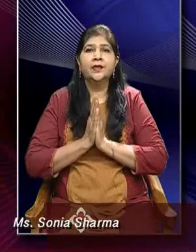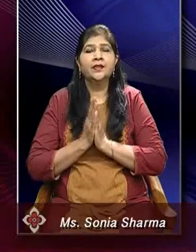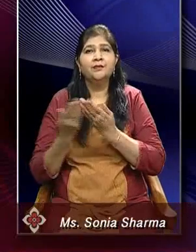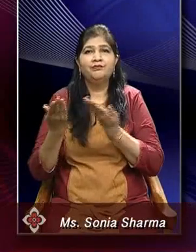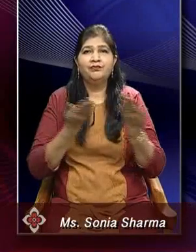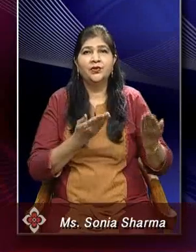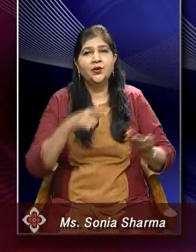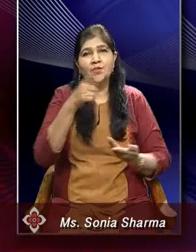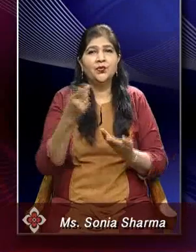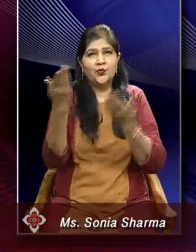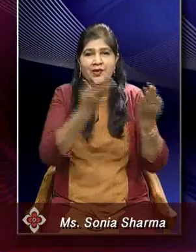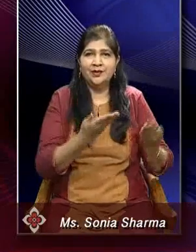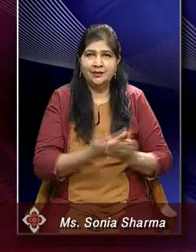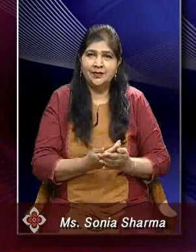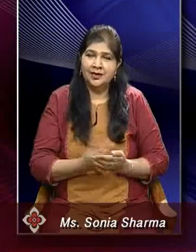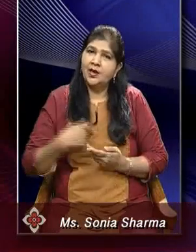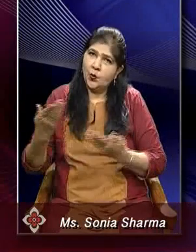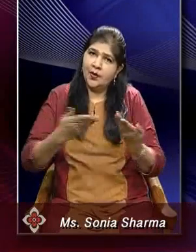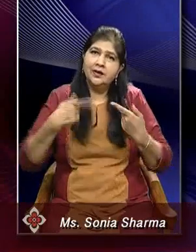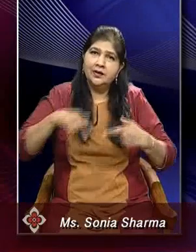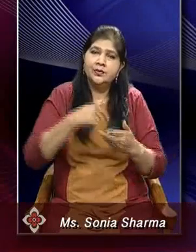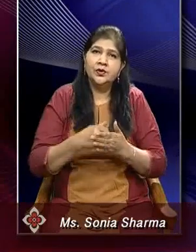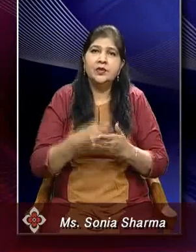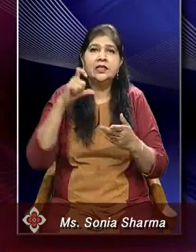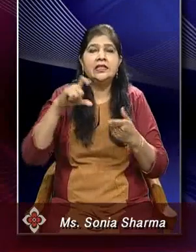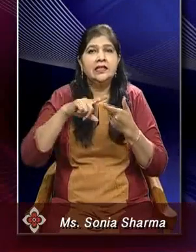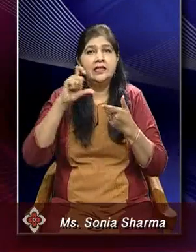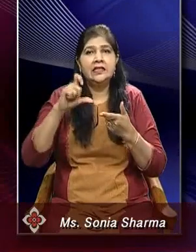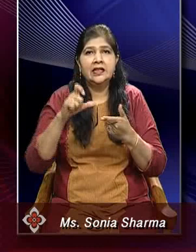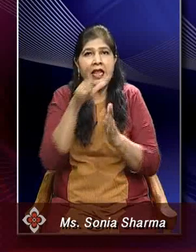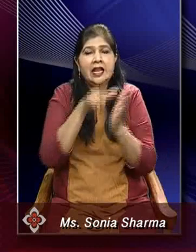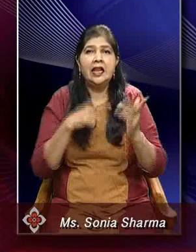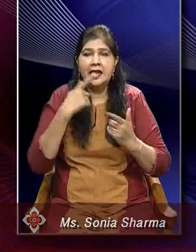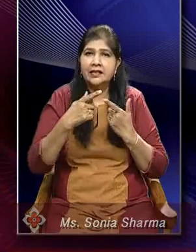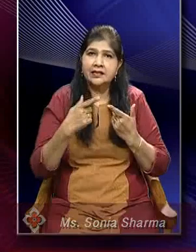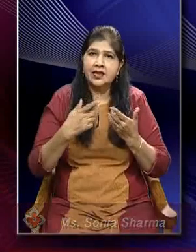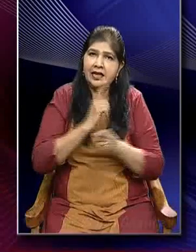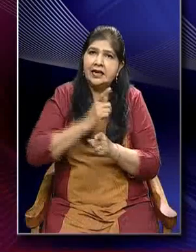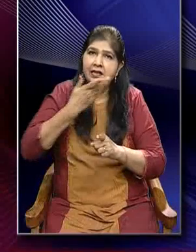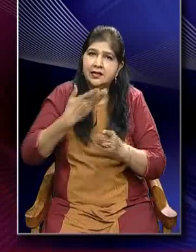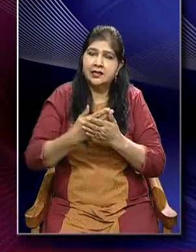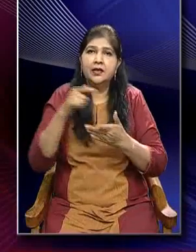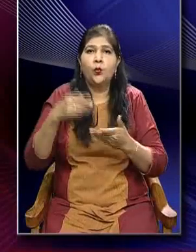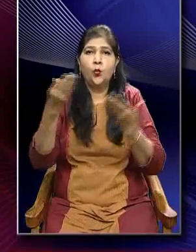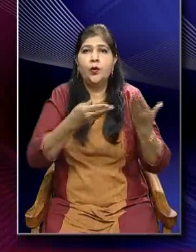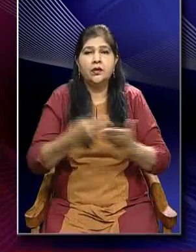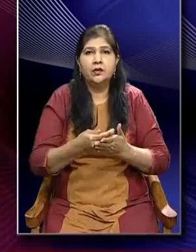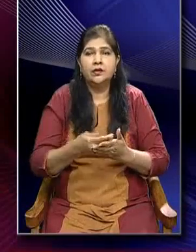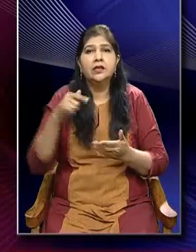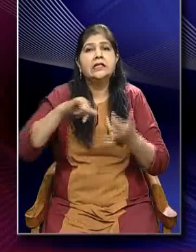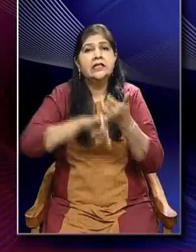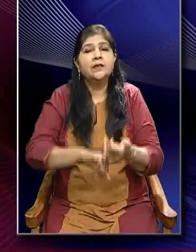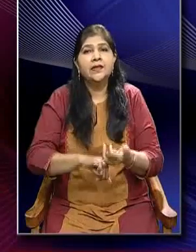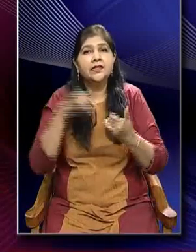Greetings to all. Welcome to CEC lecture. Welcome to the